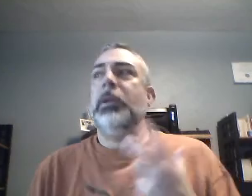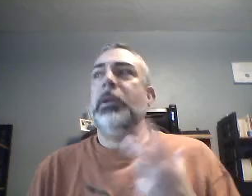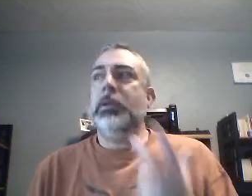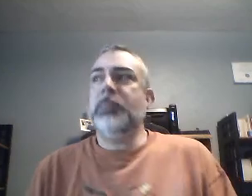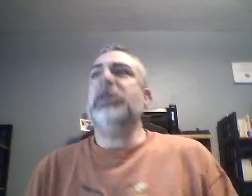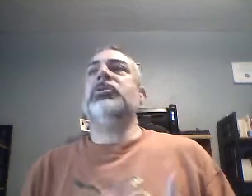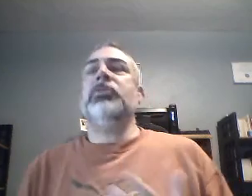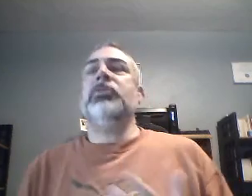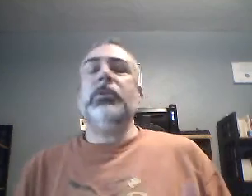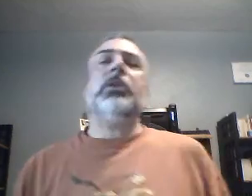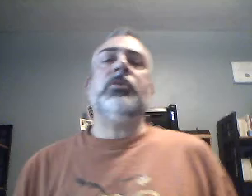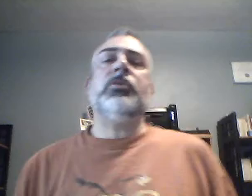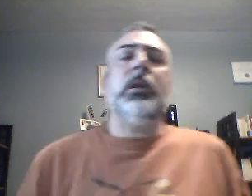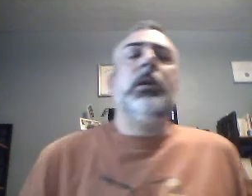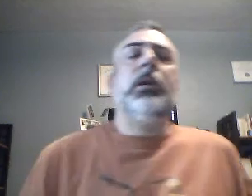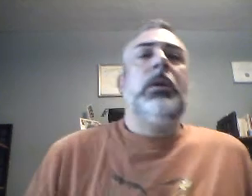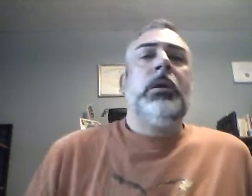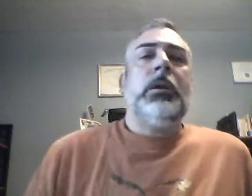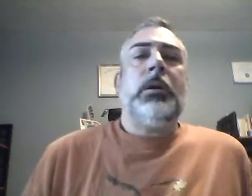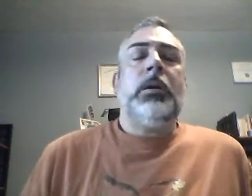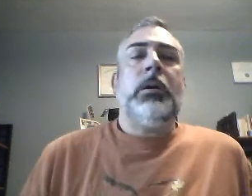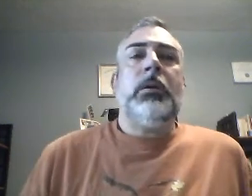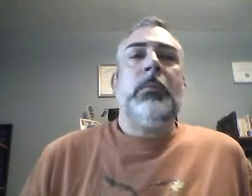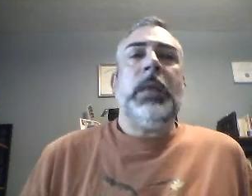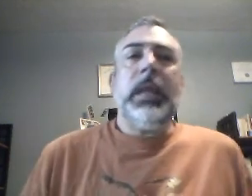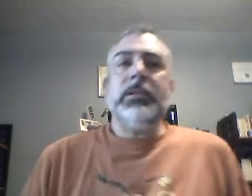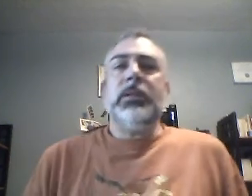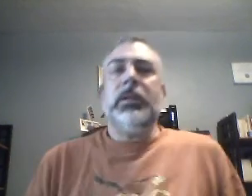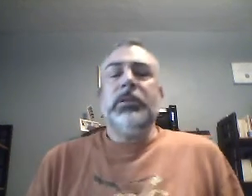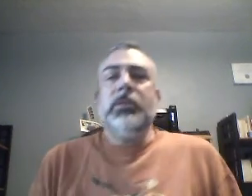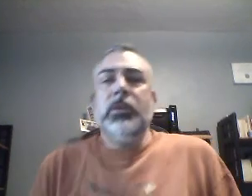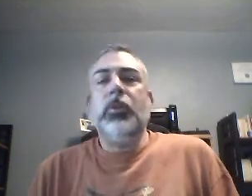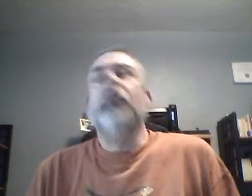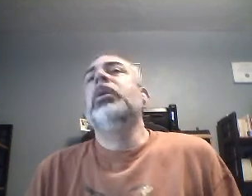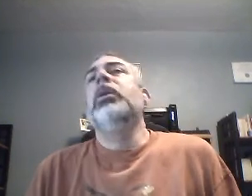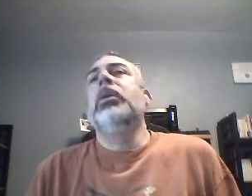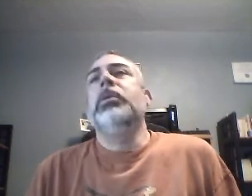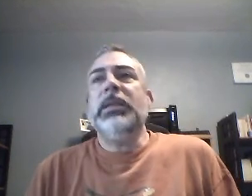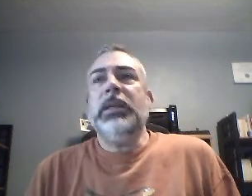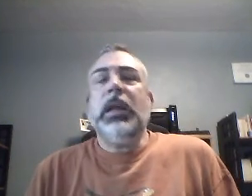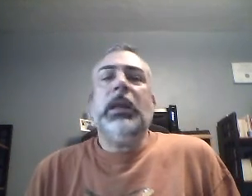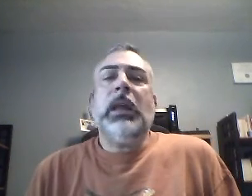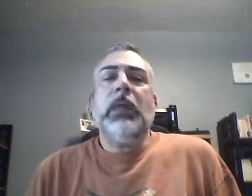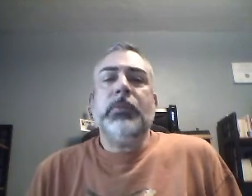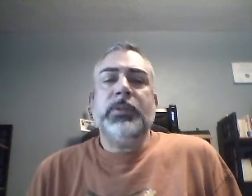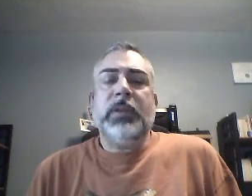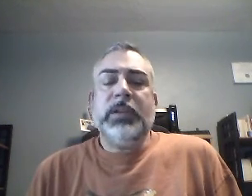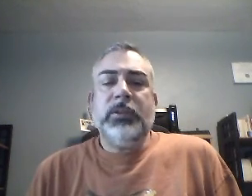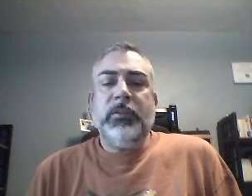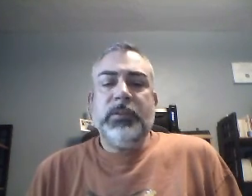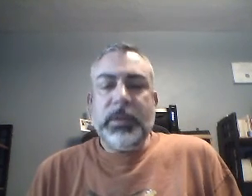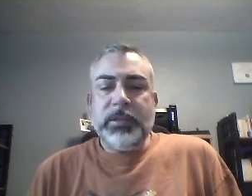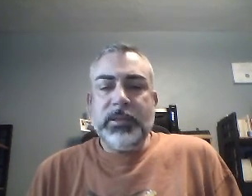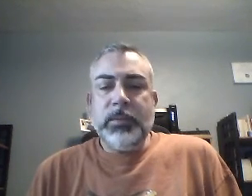in a speech to the country AIDS until 1988, which was the last year of his presidency, which